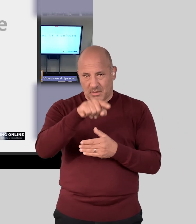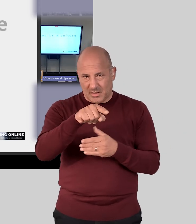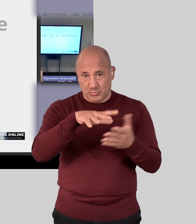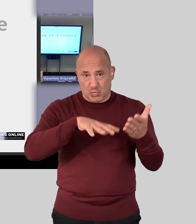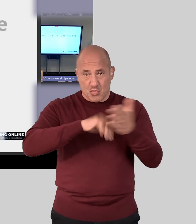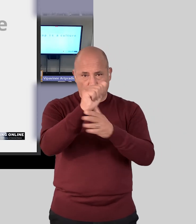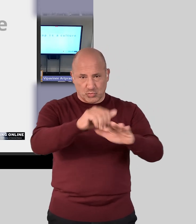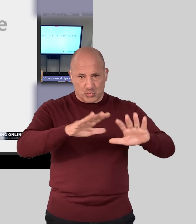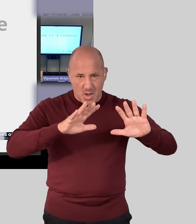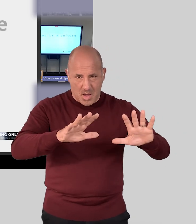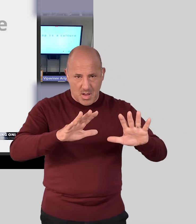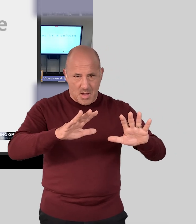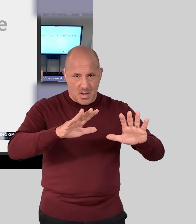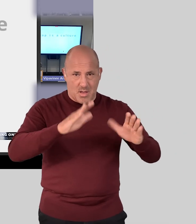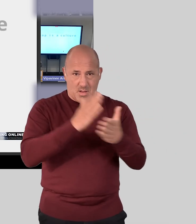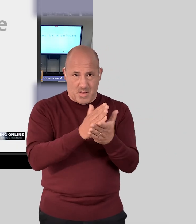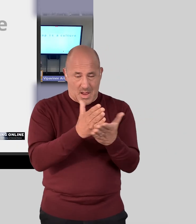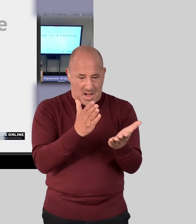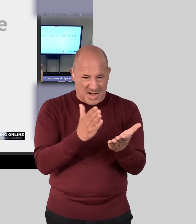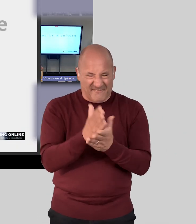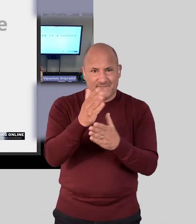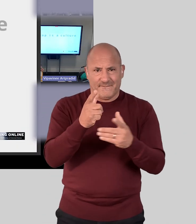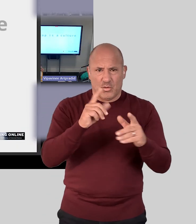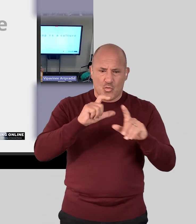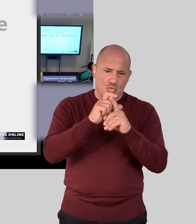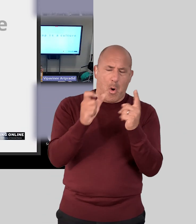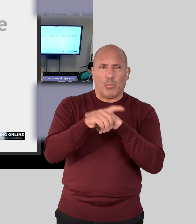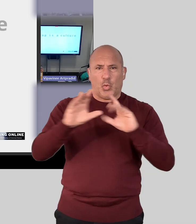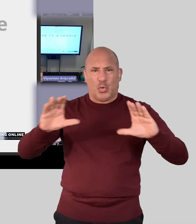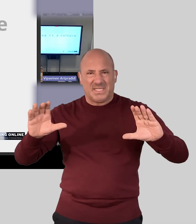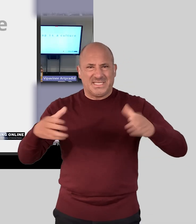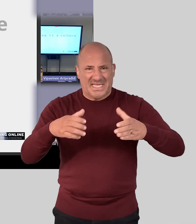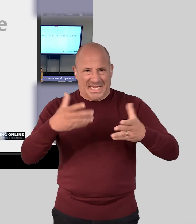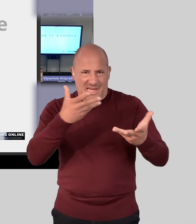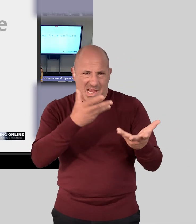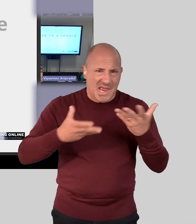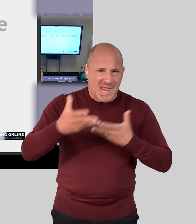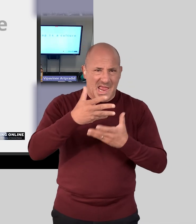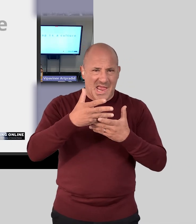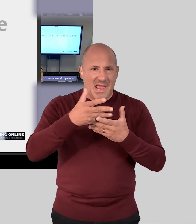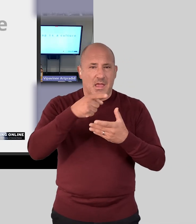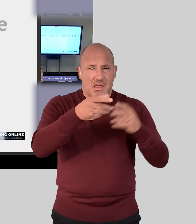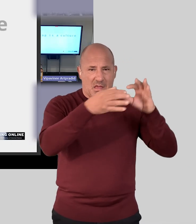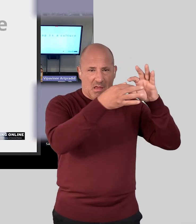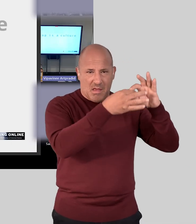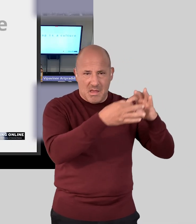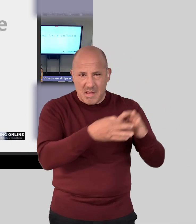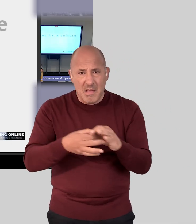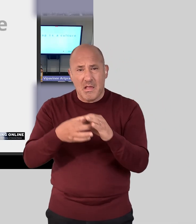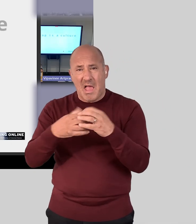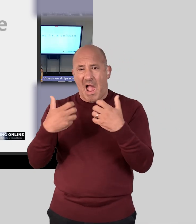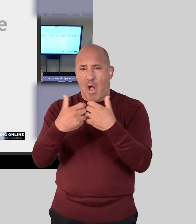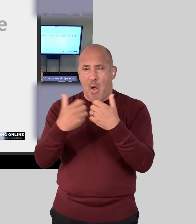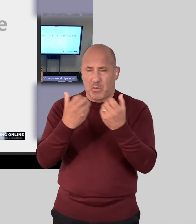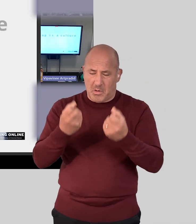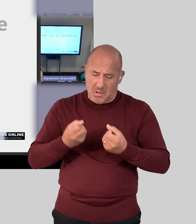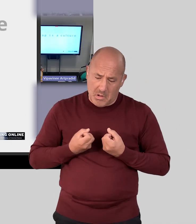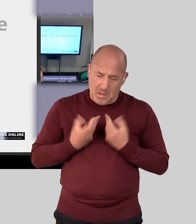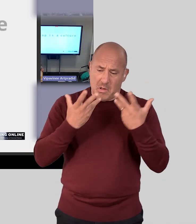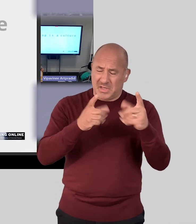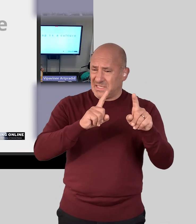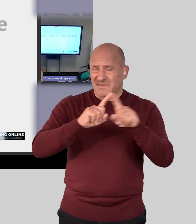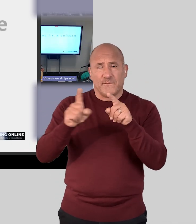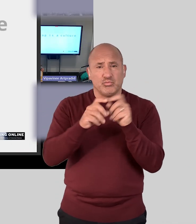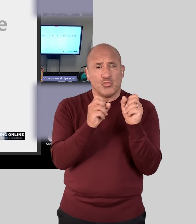culture, as an embodiment, lived communal experience substantiated through its constituent artistic modes of